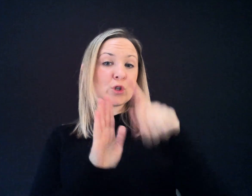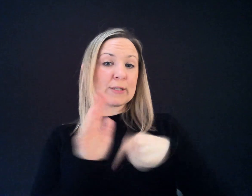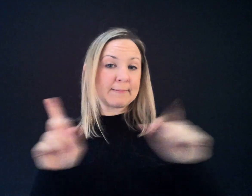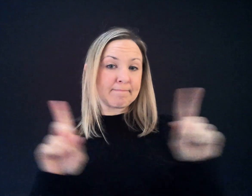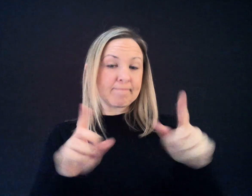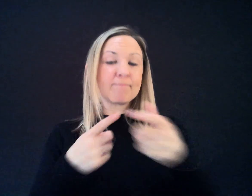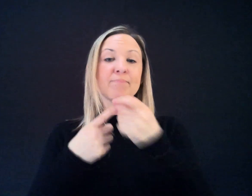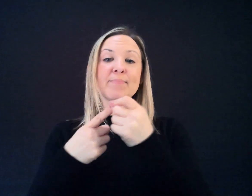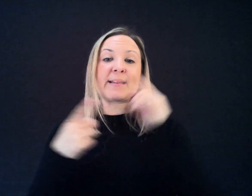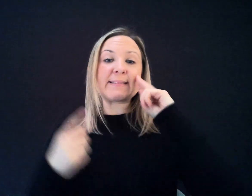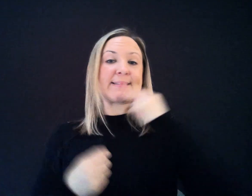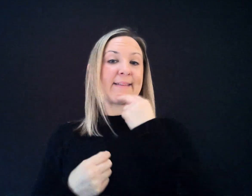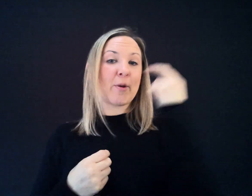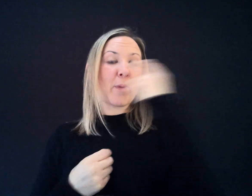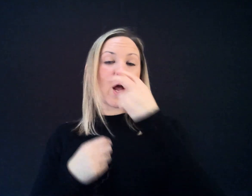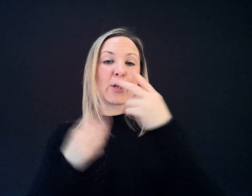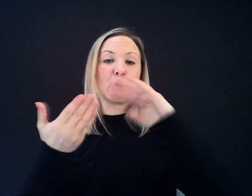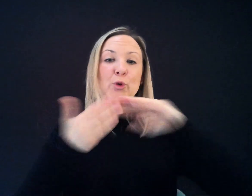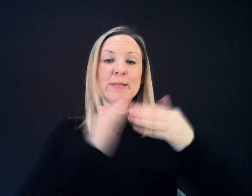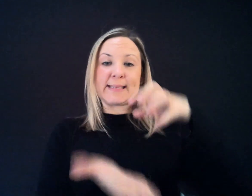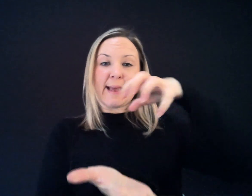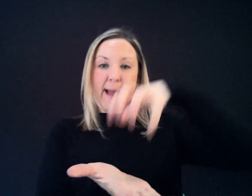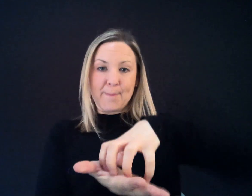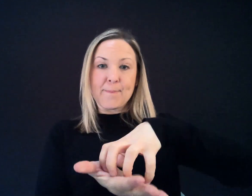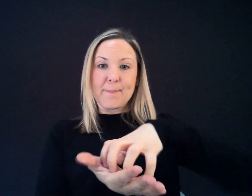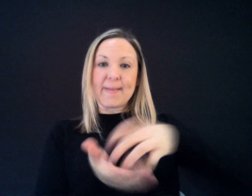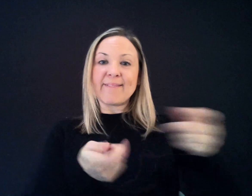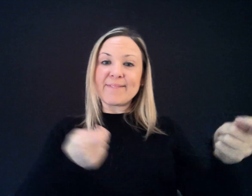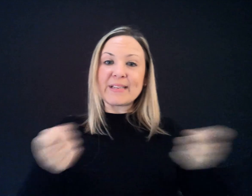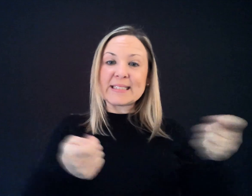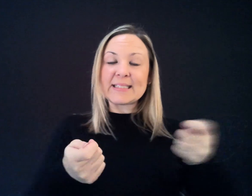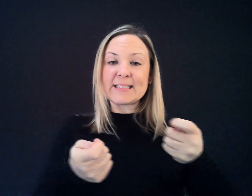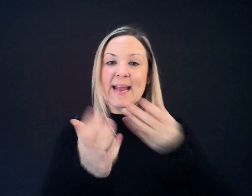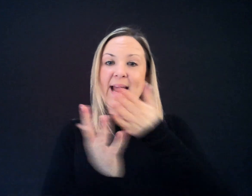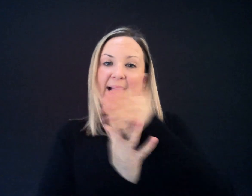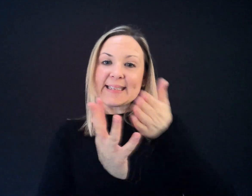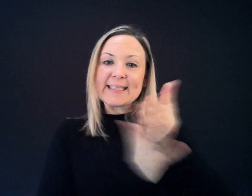deafblind community hub that facilitates access to mainstream community activities,